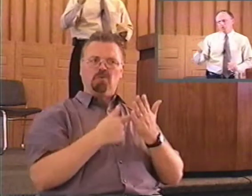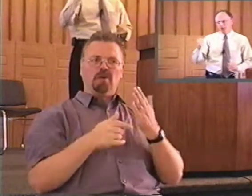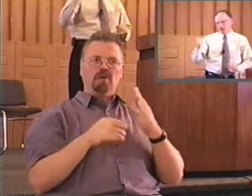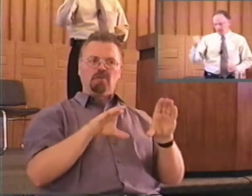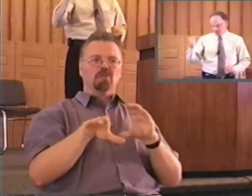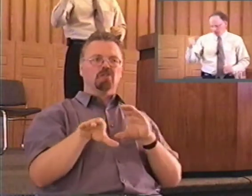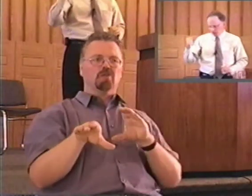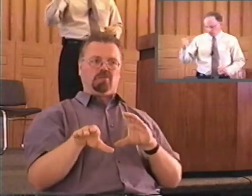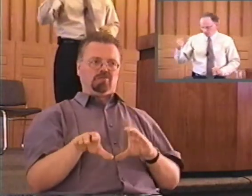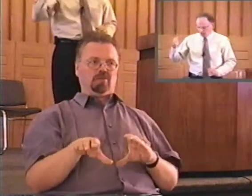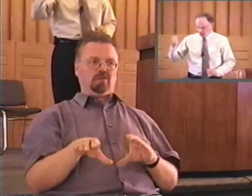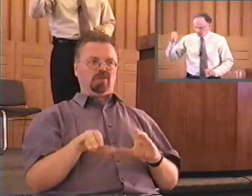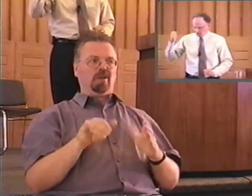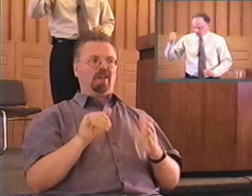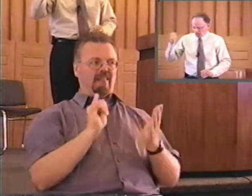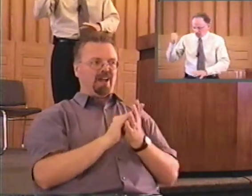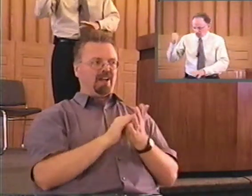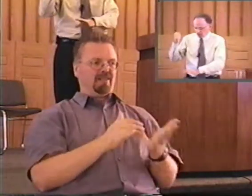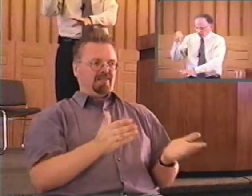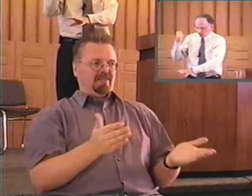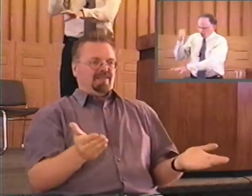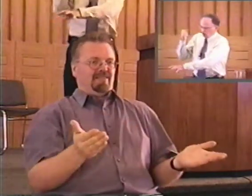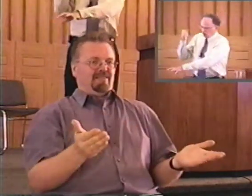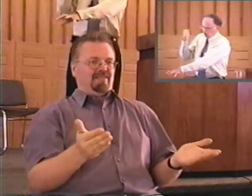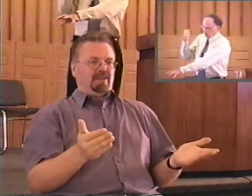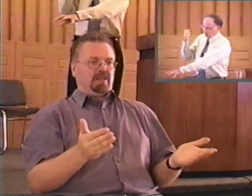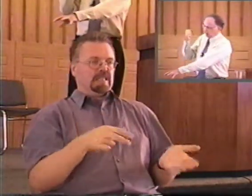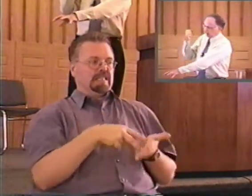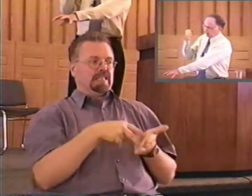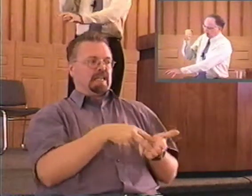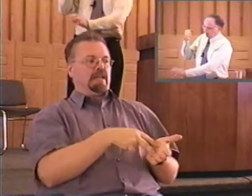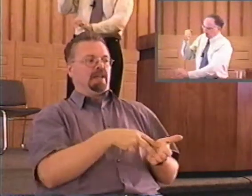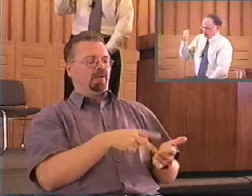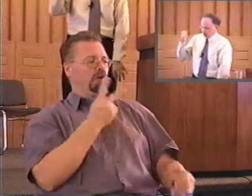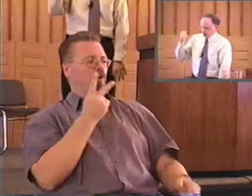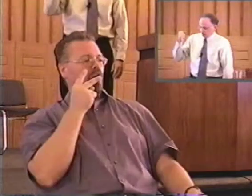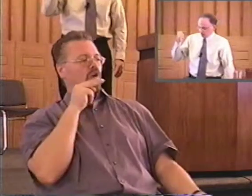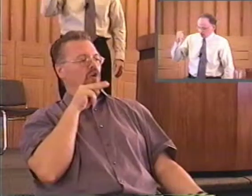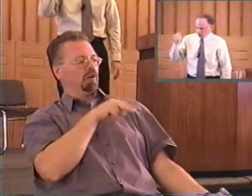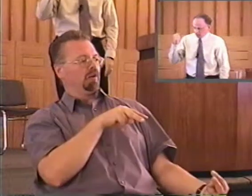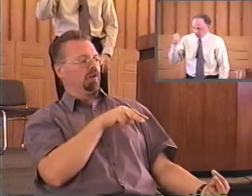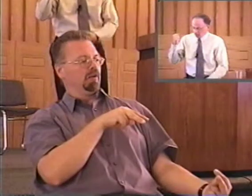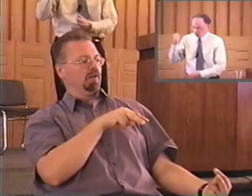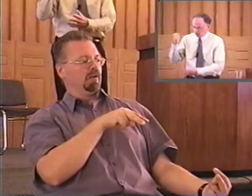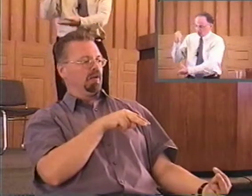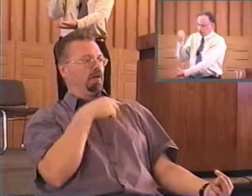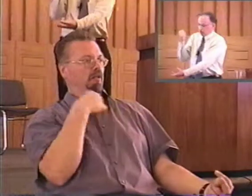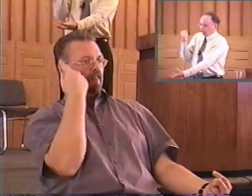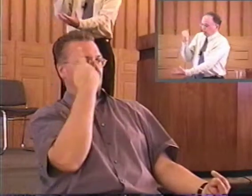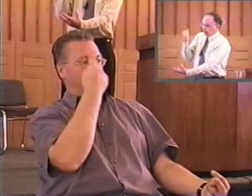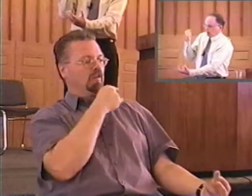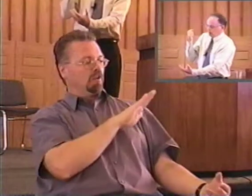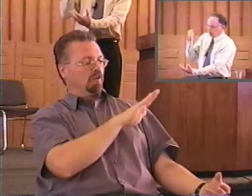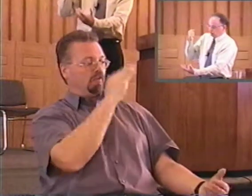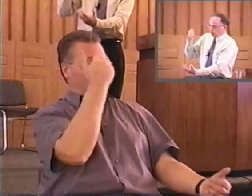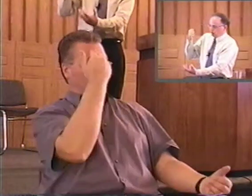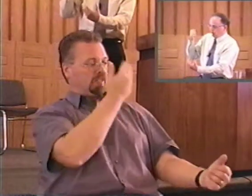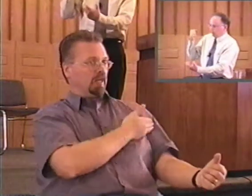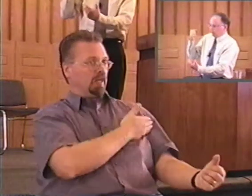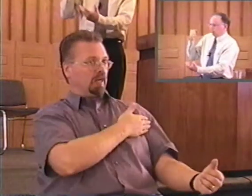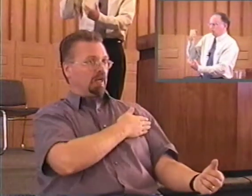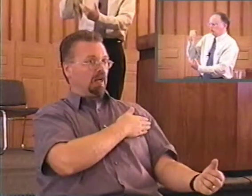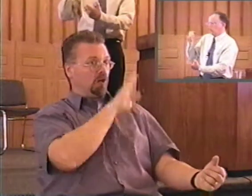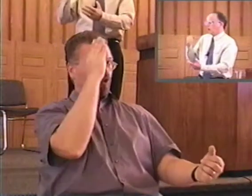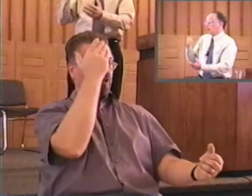like to be in that position, to stand there looking at the face of your son, and your son looking at